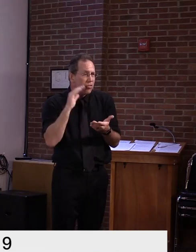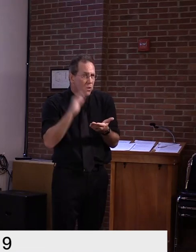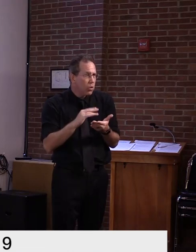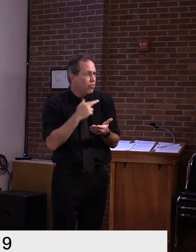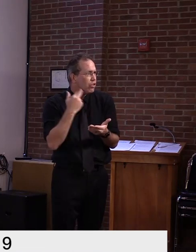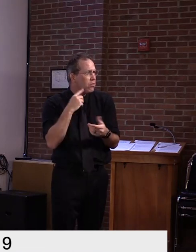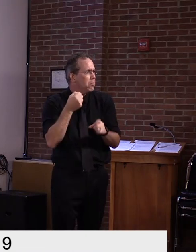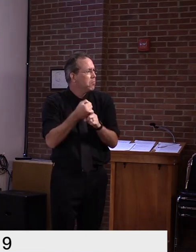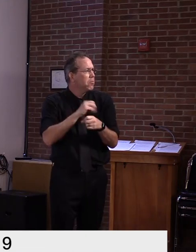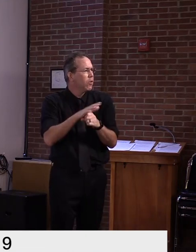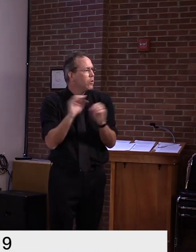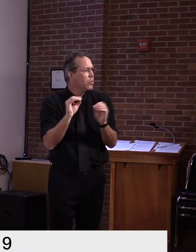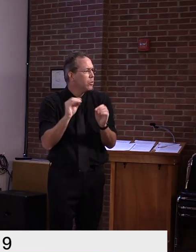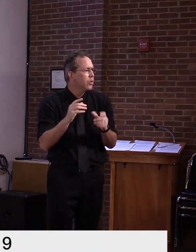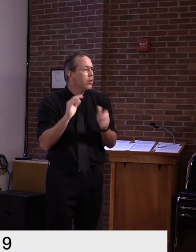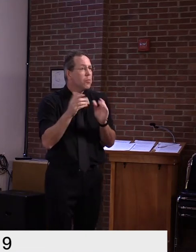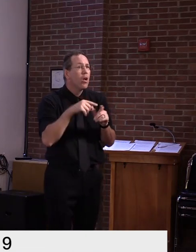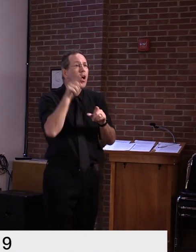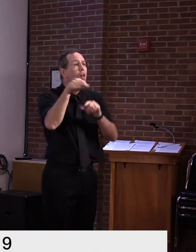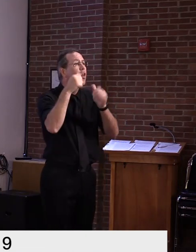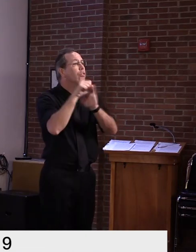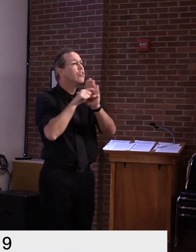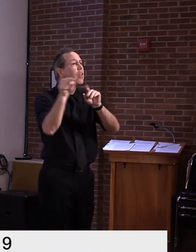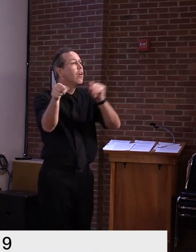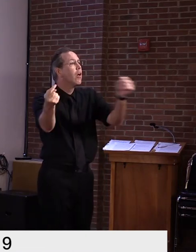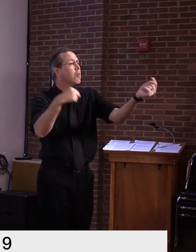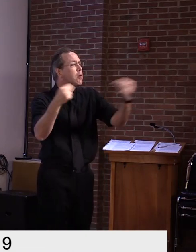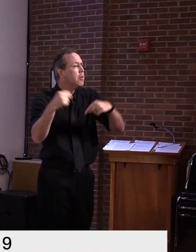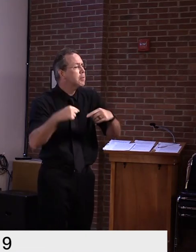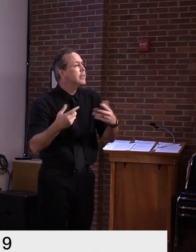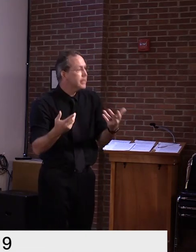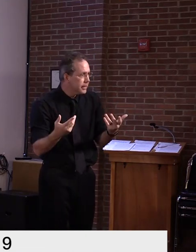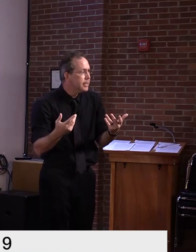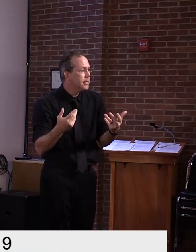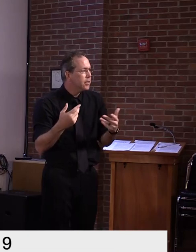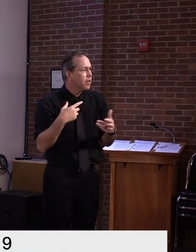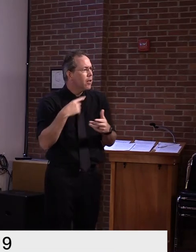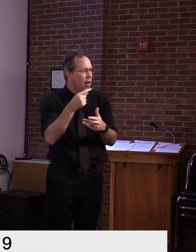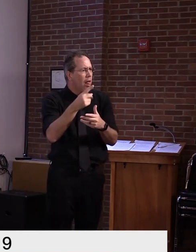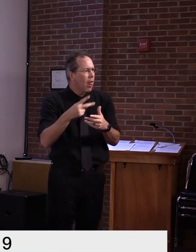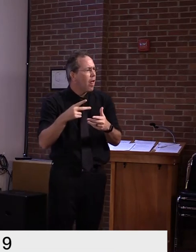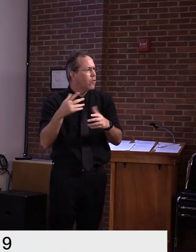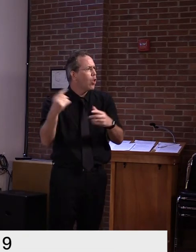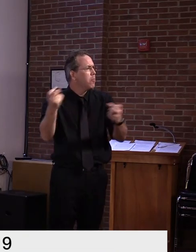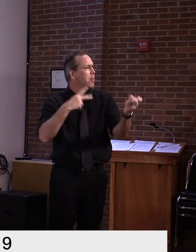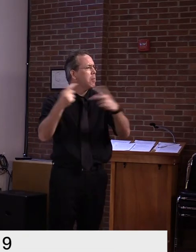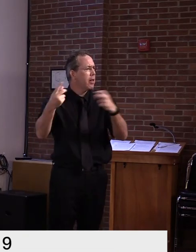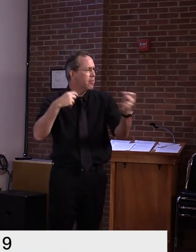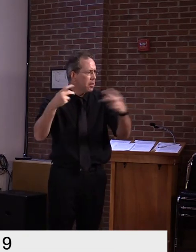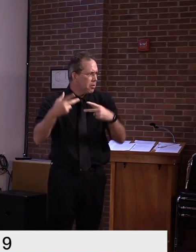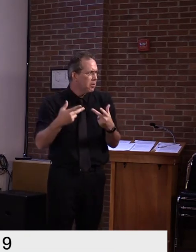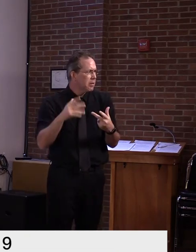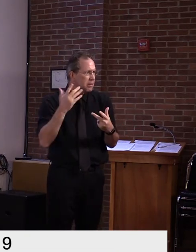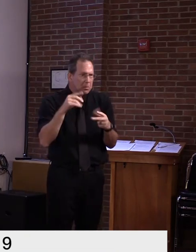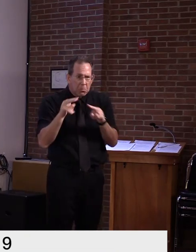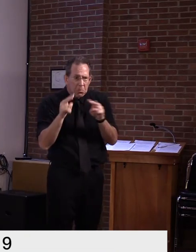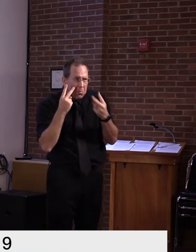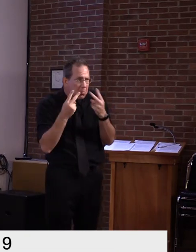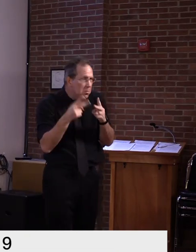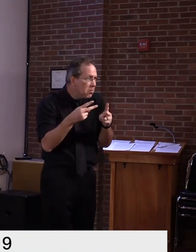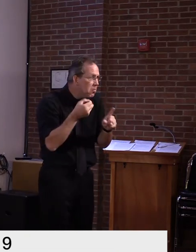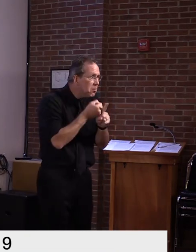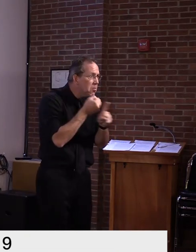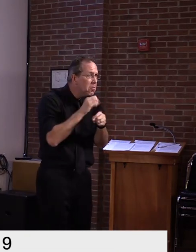halfway through all of those out-of-state students coming back to Vermont. So certainly a good sign. By this time next week, likely we'll be close